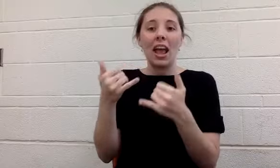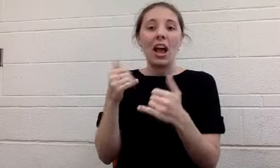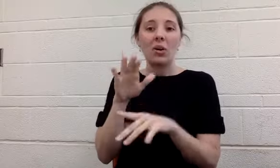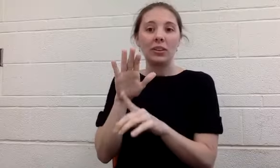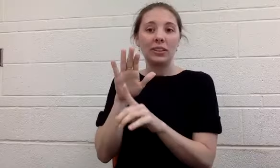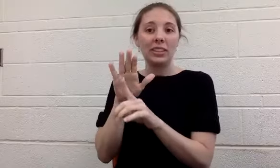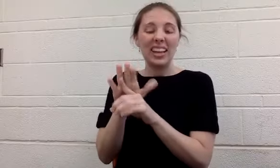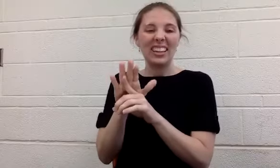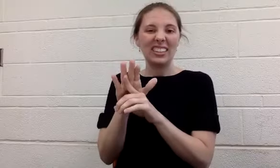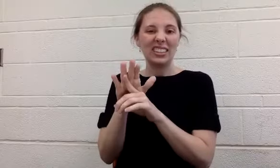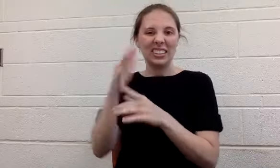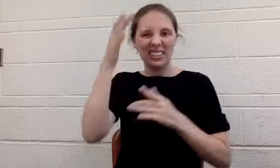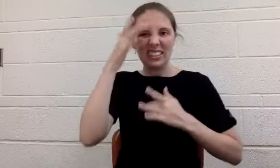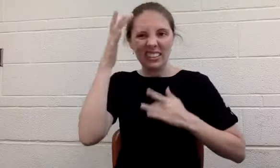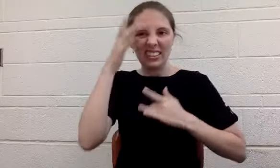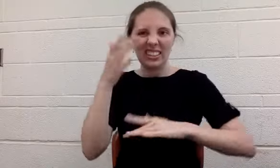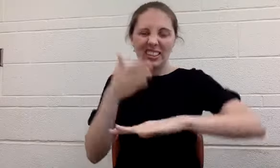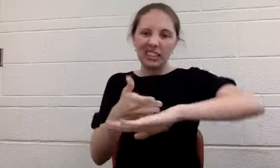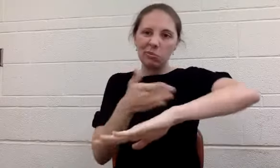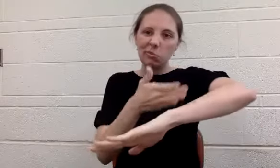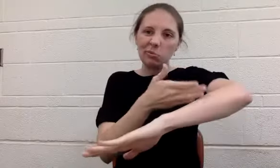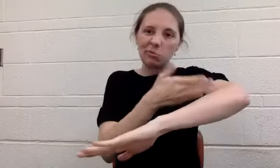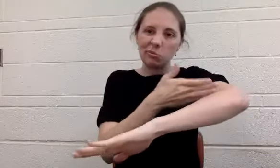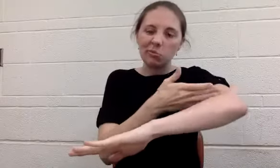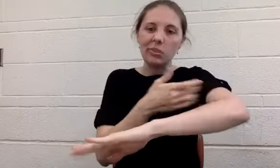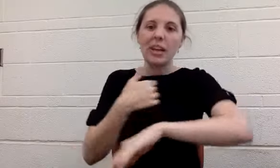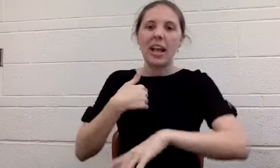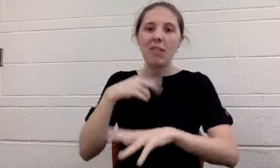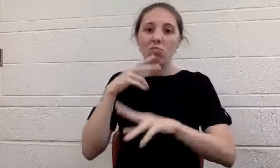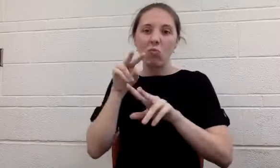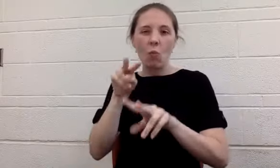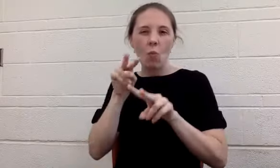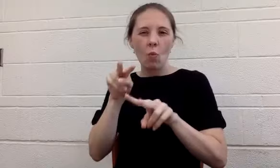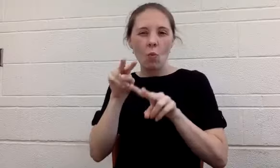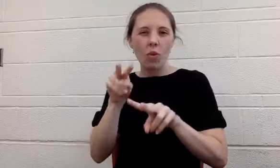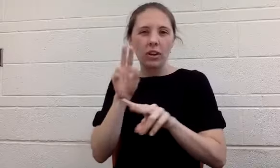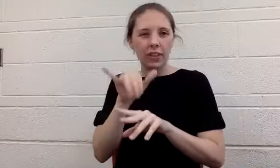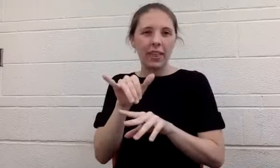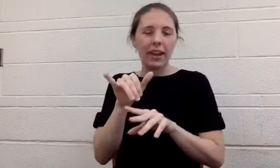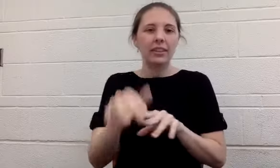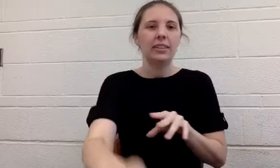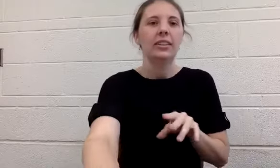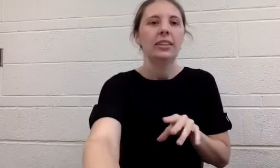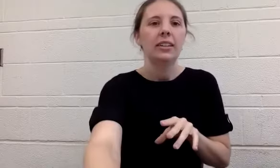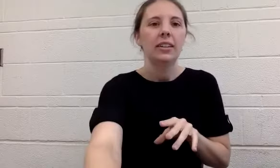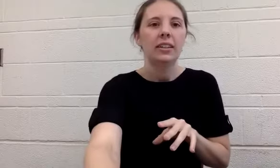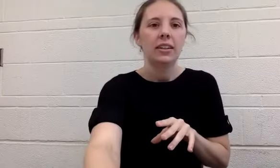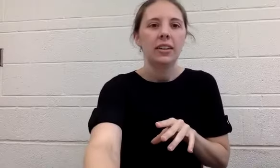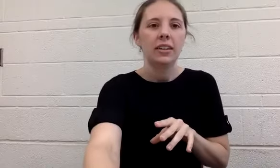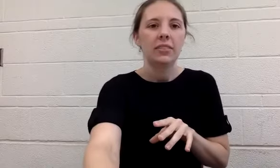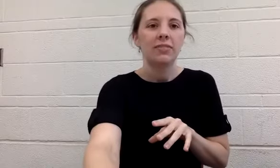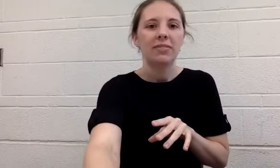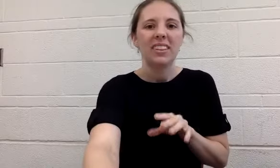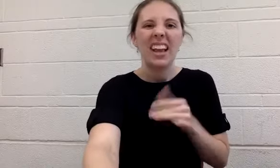his thing, especially, after now, he's gone from childhood to actually becoming an adult in age. And,